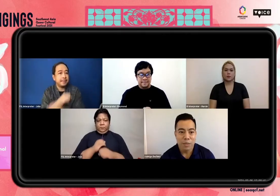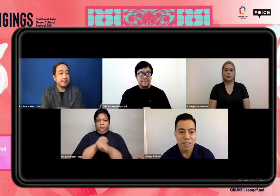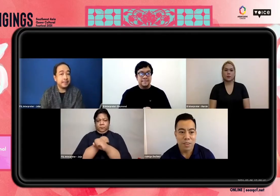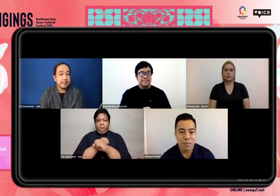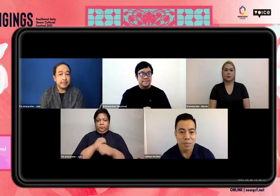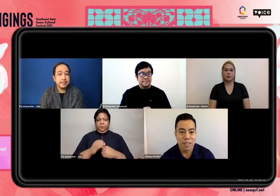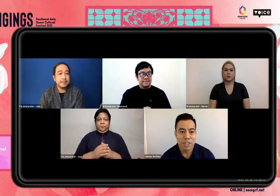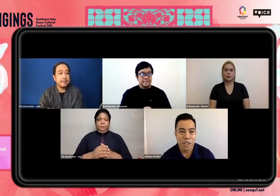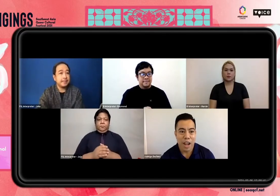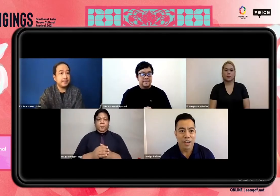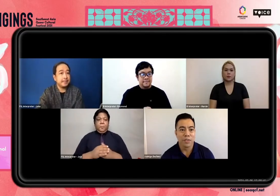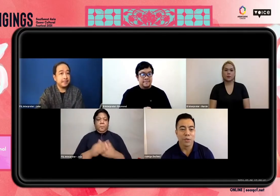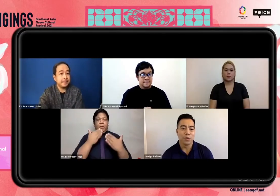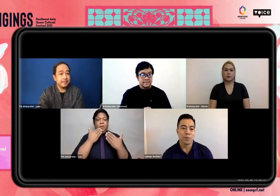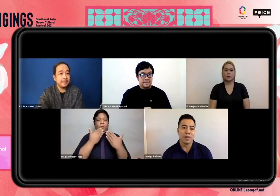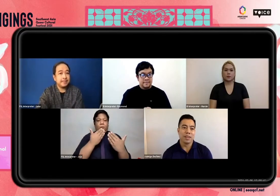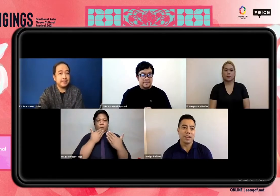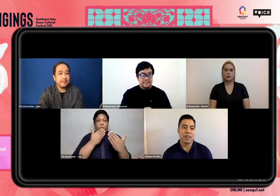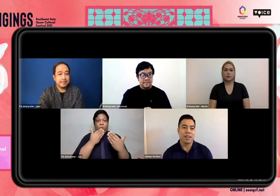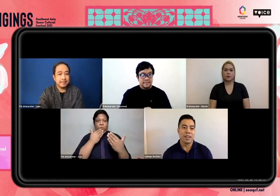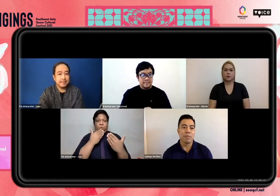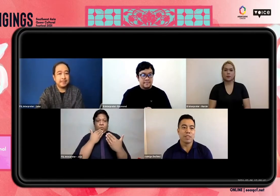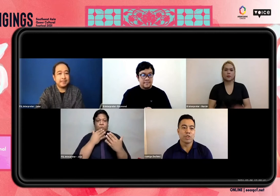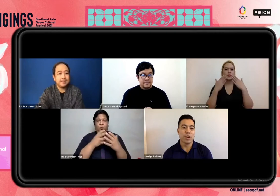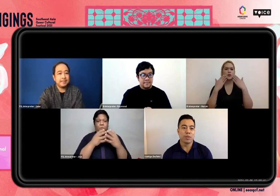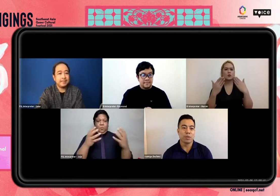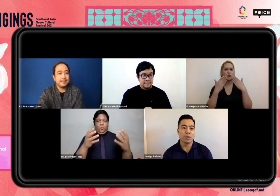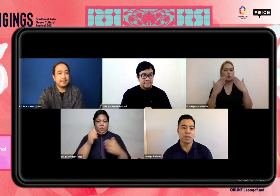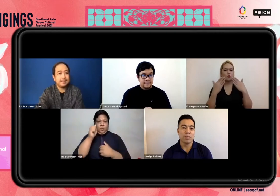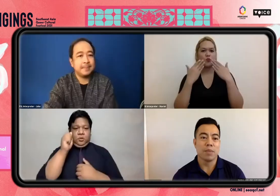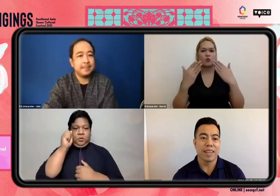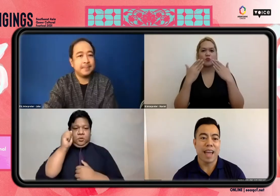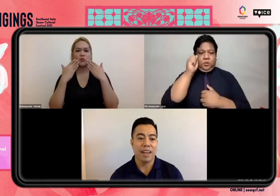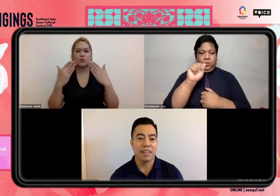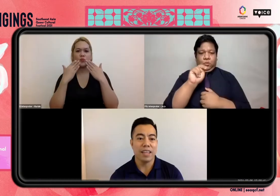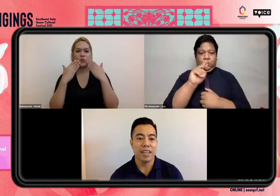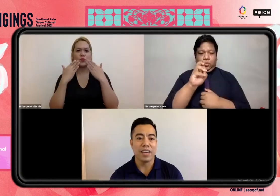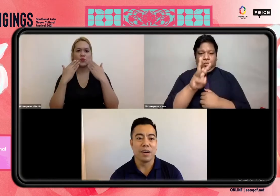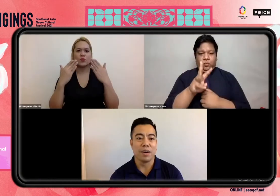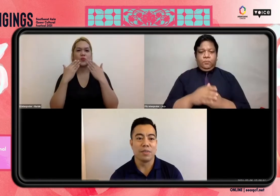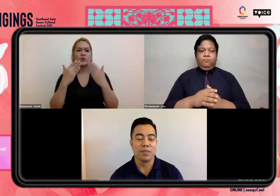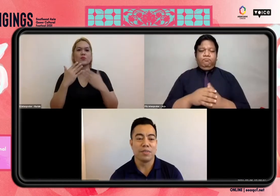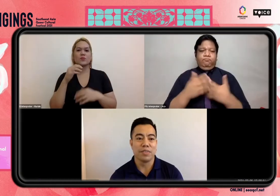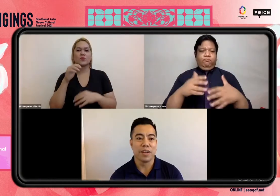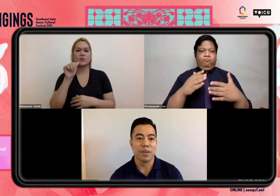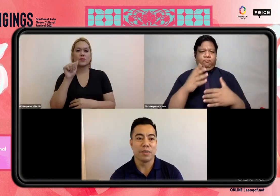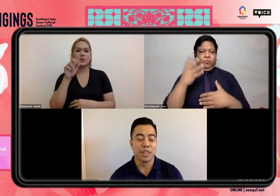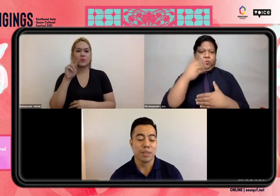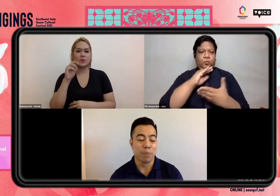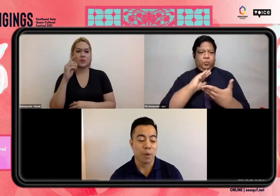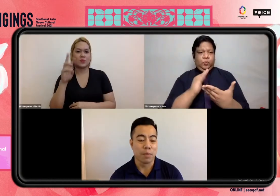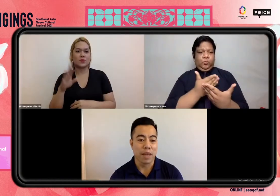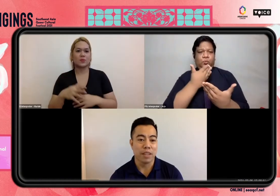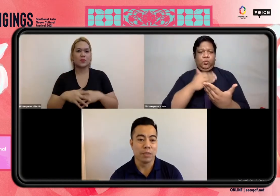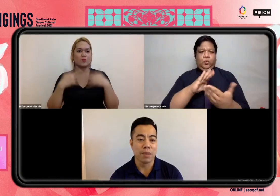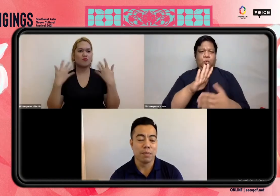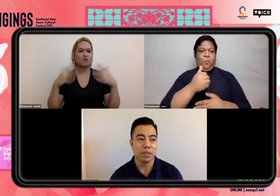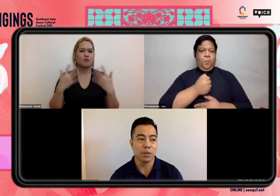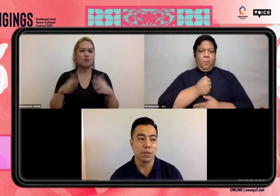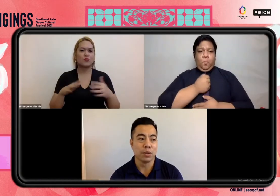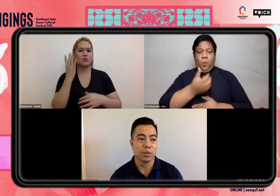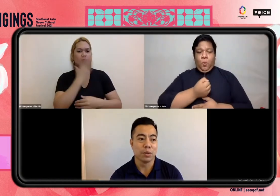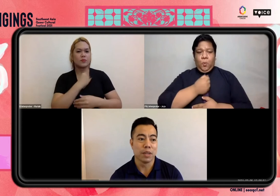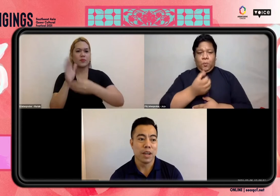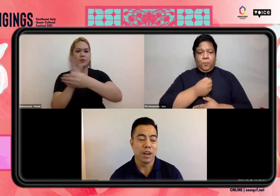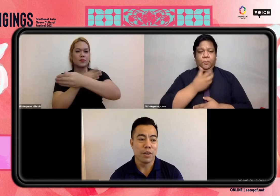Thank you so much, Andrew. And I'm really drawn to the musicality of, you know, your poem. And you were able